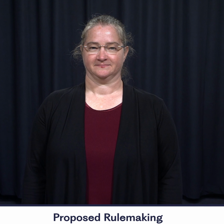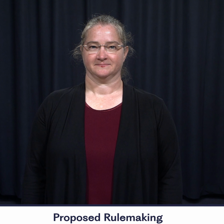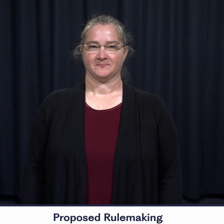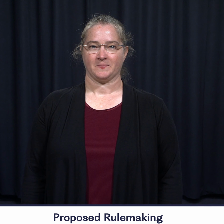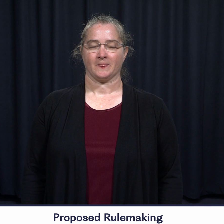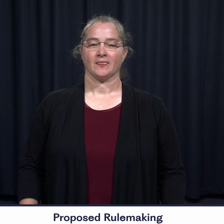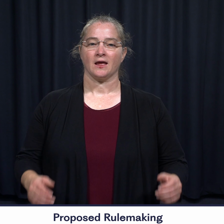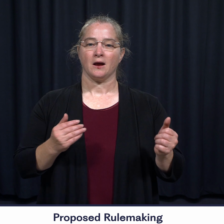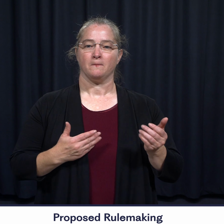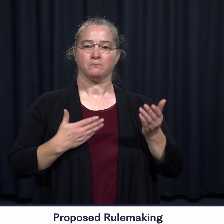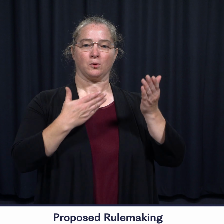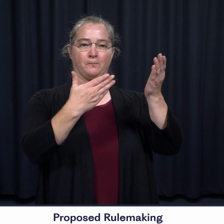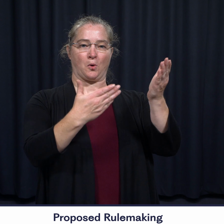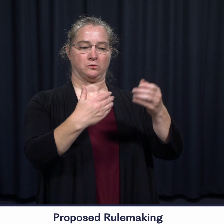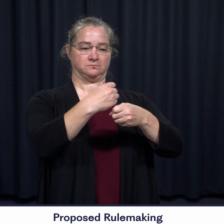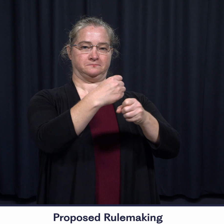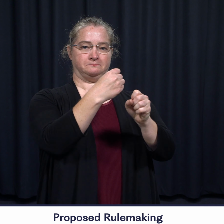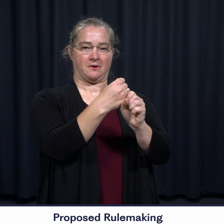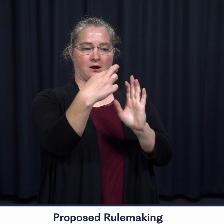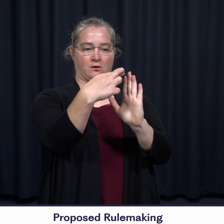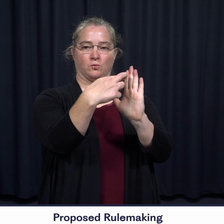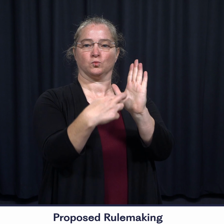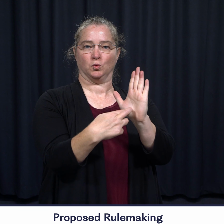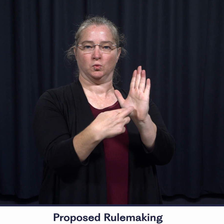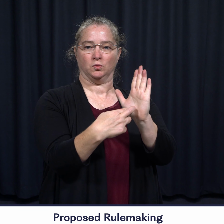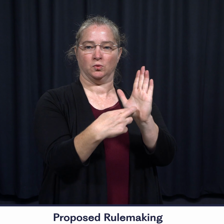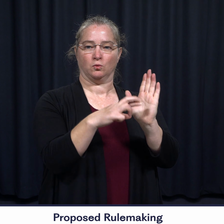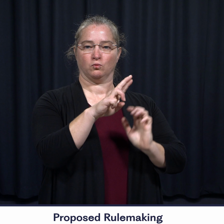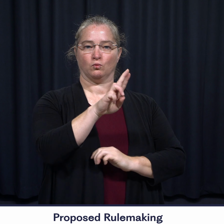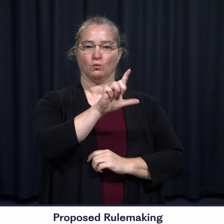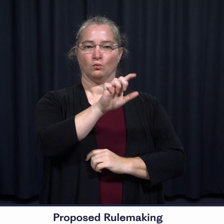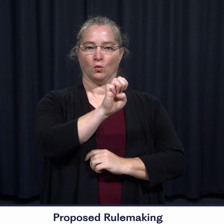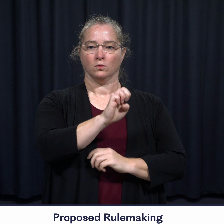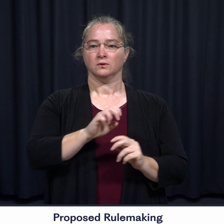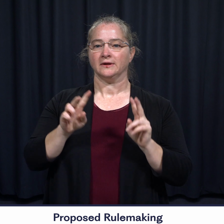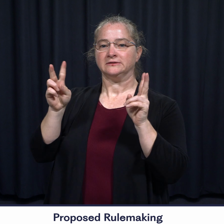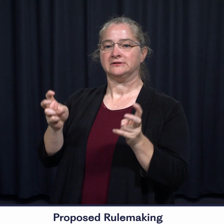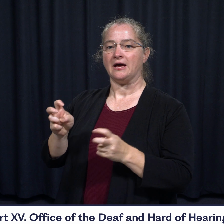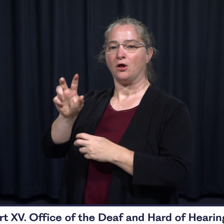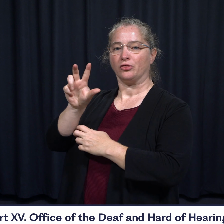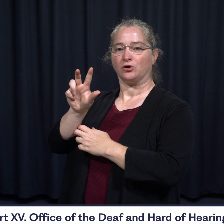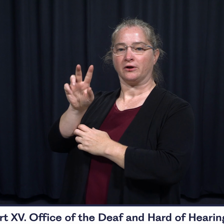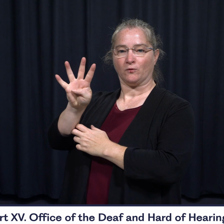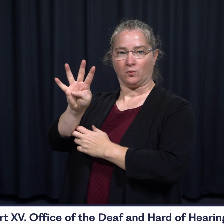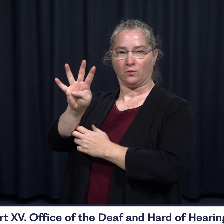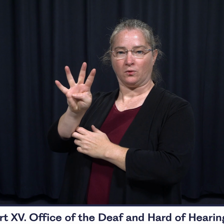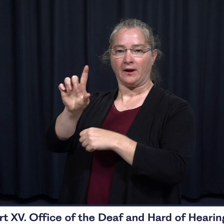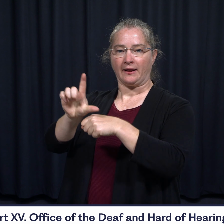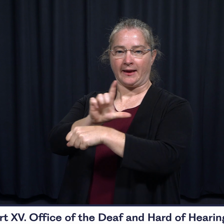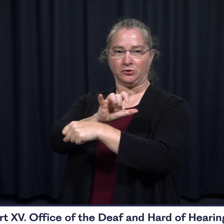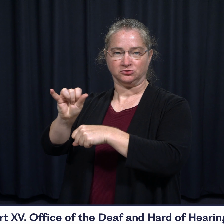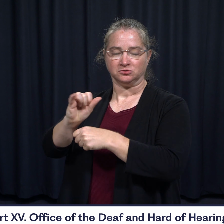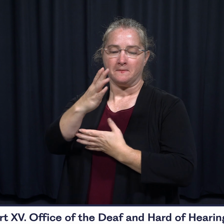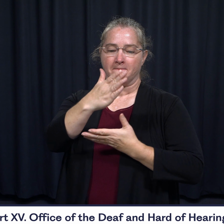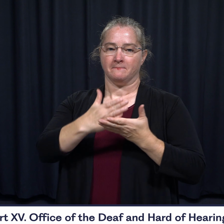Proposed Rulemaking. Title 34, Labor and Industry. Part 15. Office of the